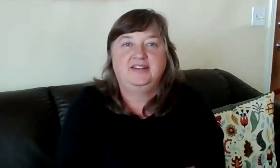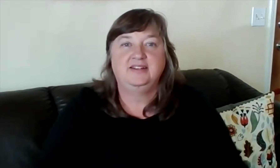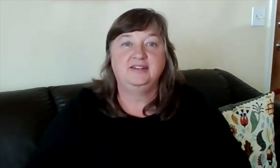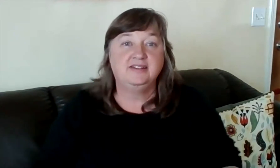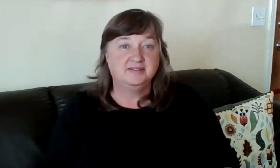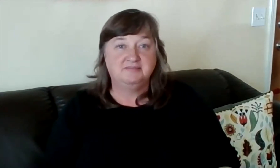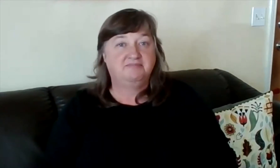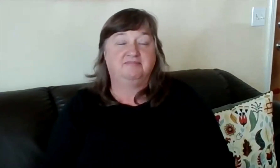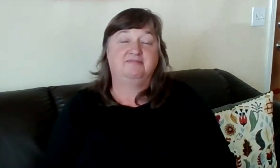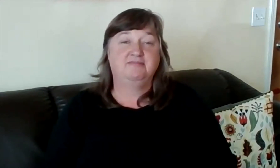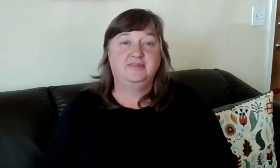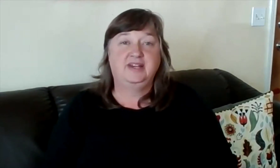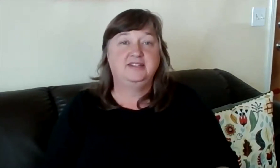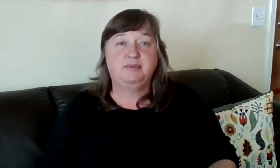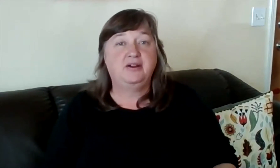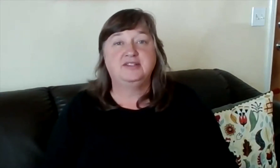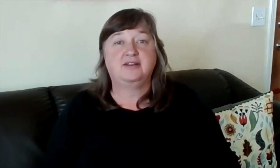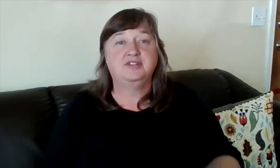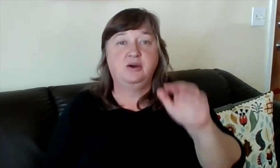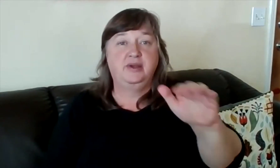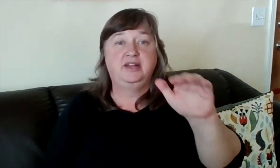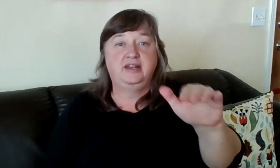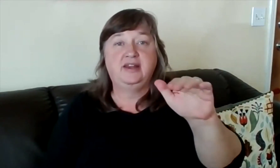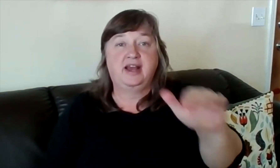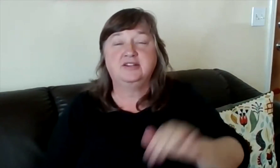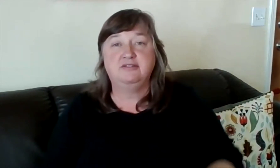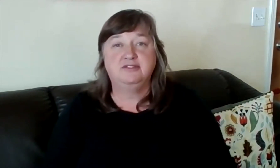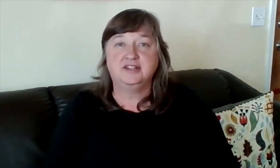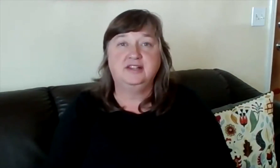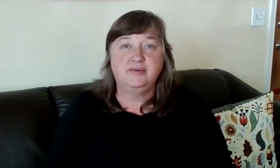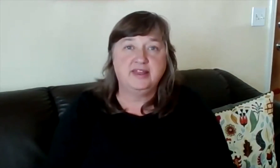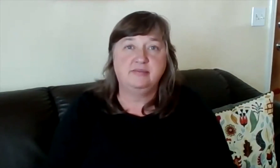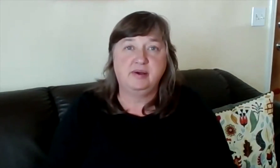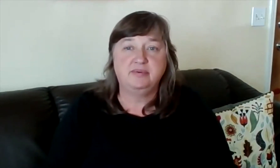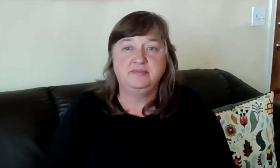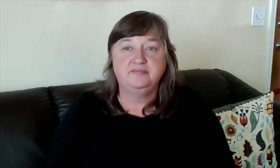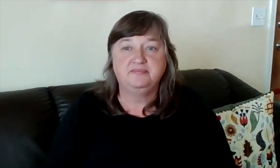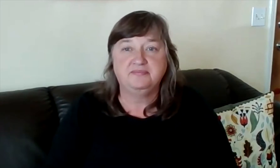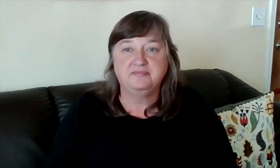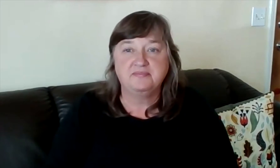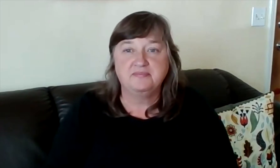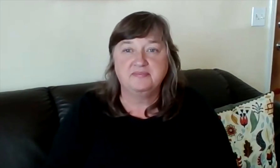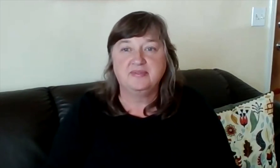And kids, parents have to go in and actually physically wake them